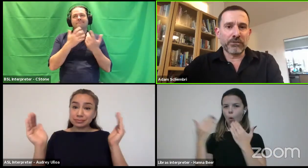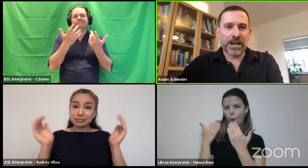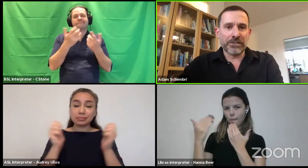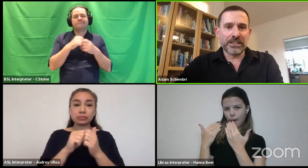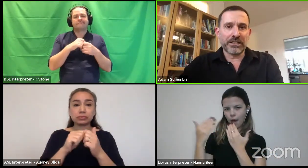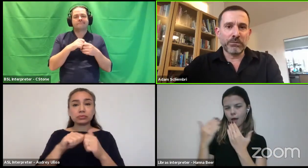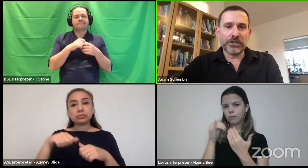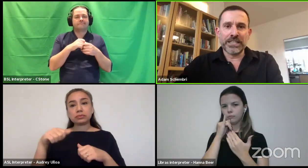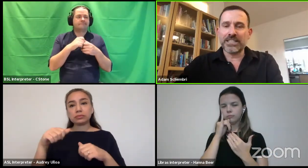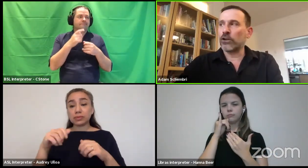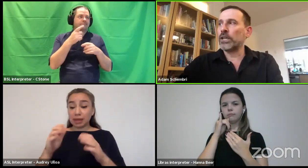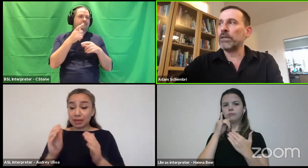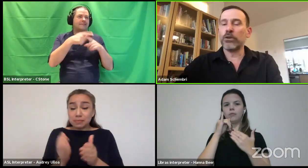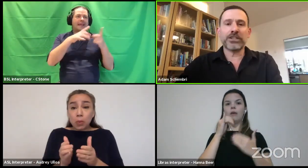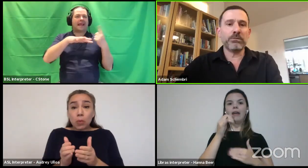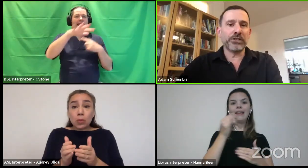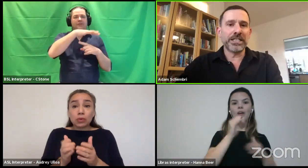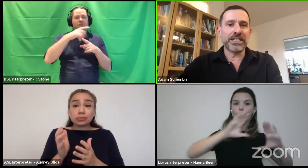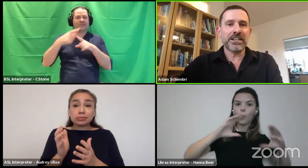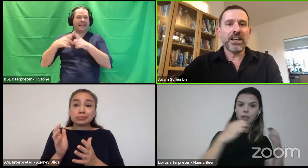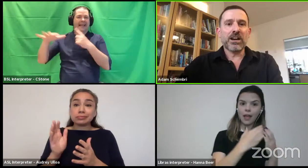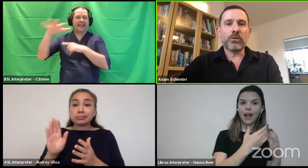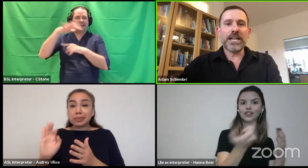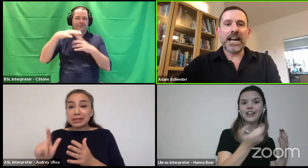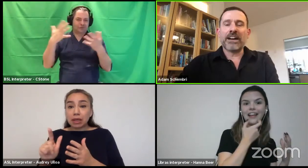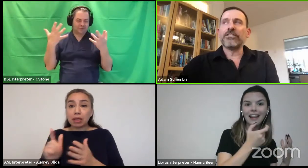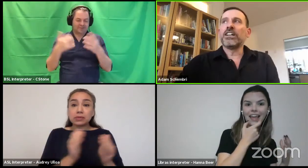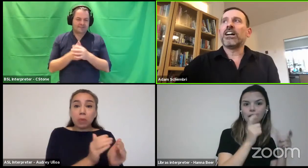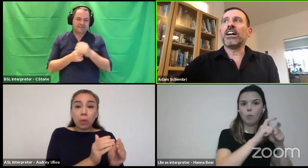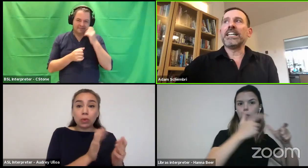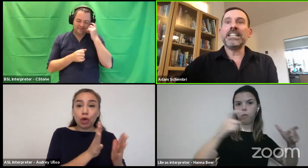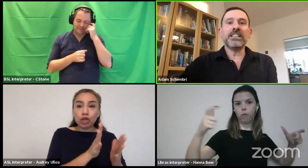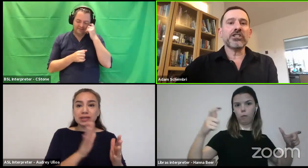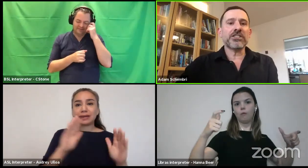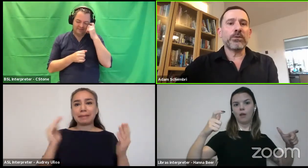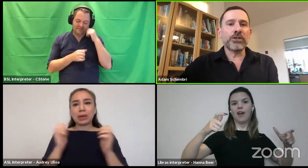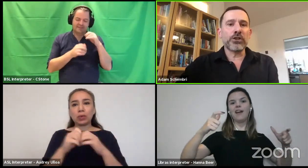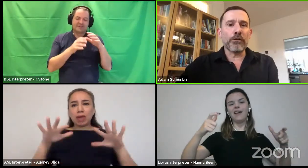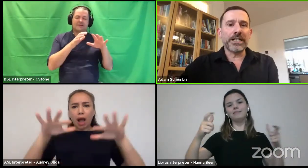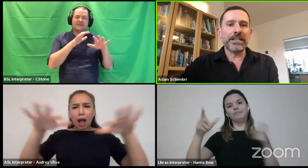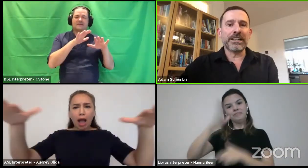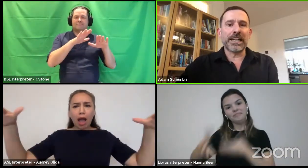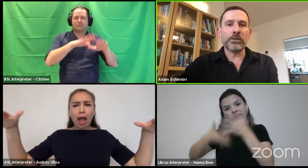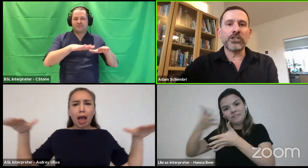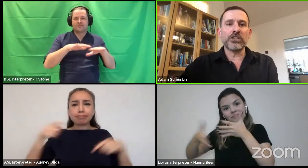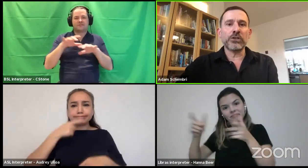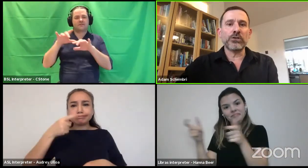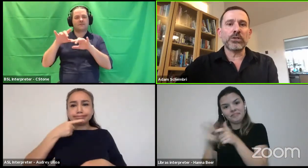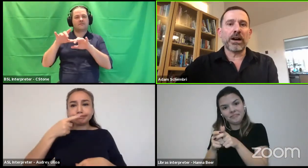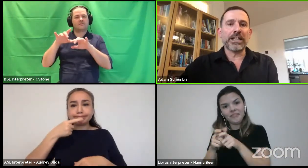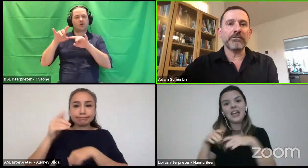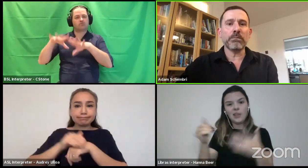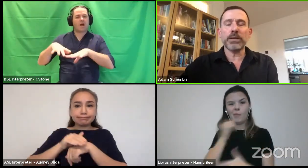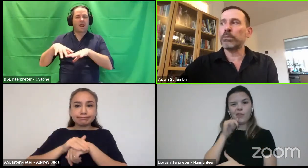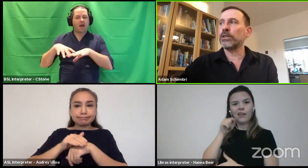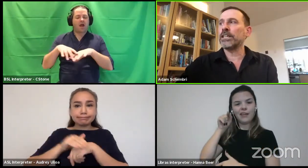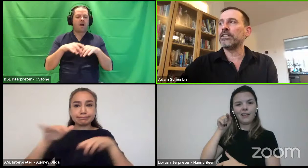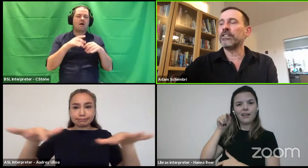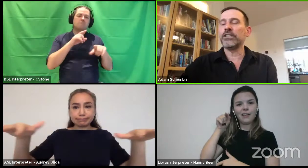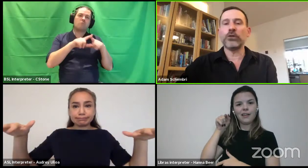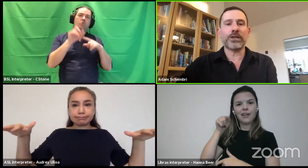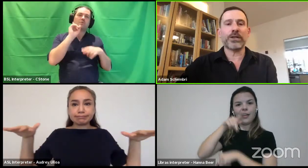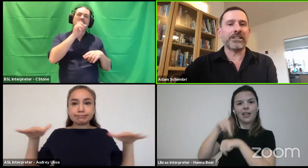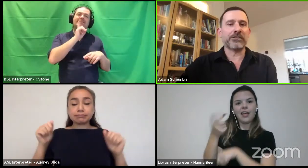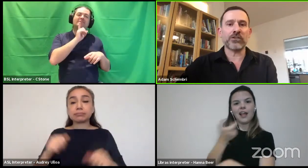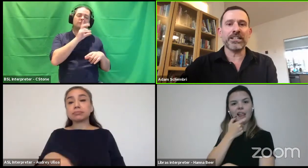the surrounding communities. So in both communities, we have English as the majority language used by hearing people in